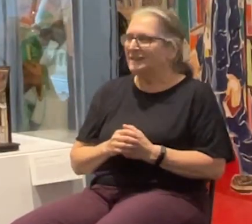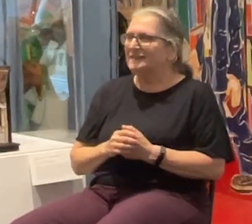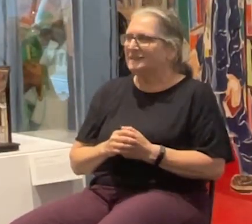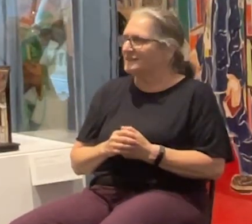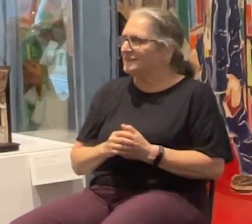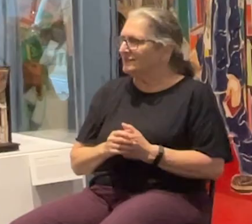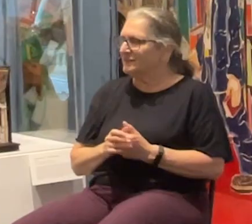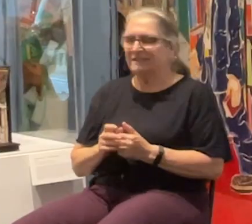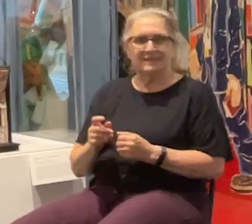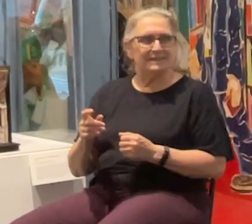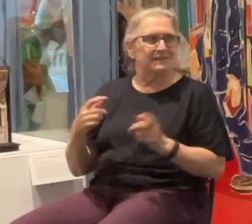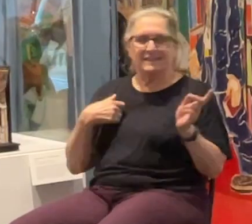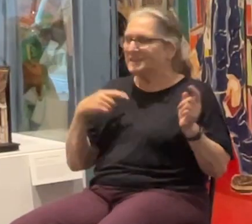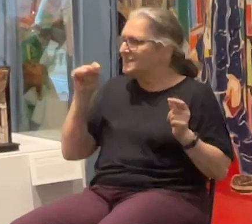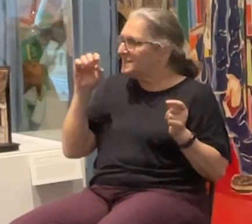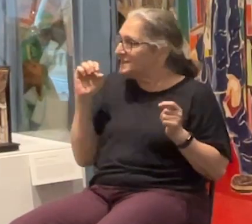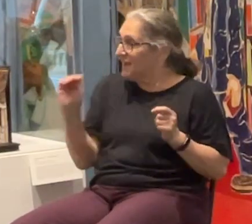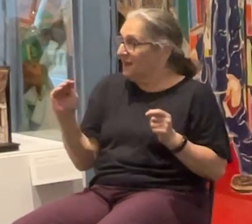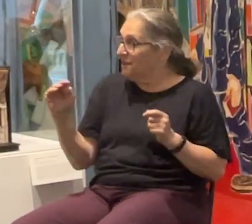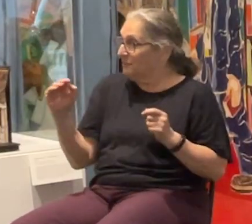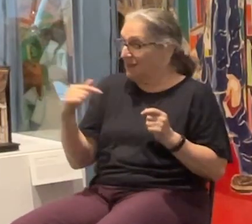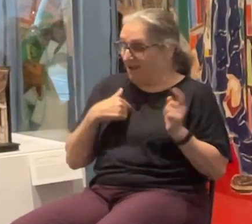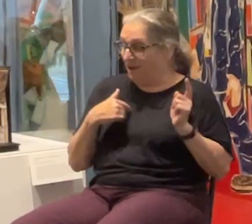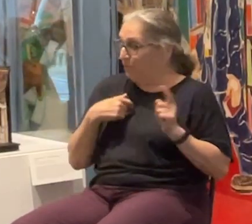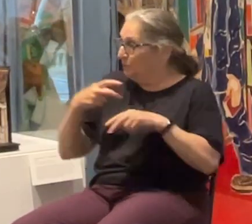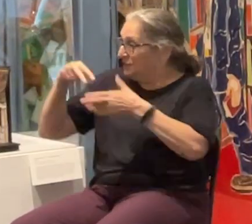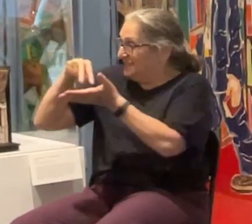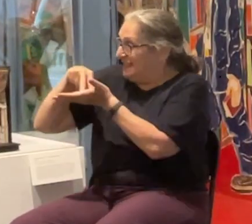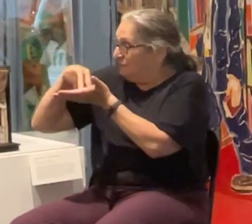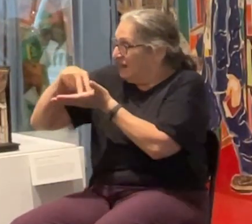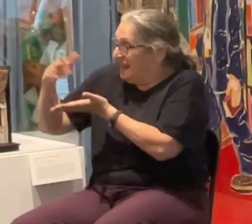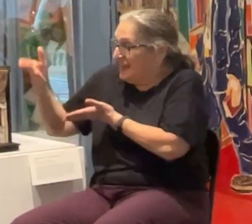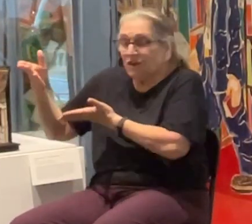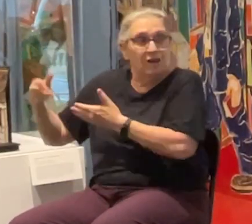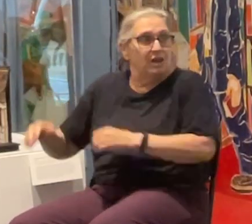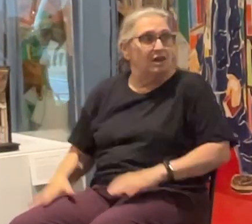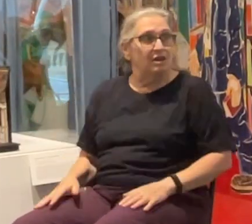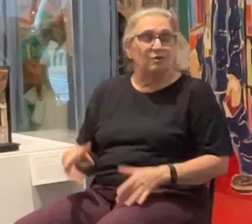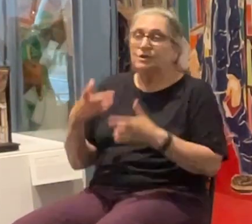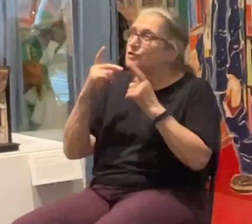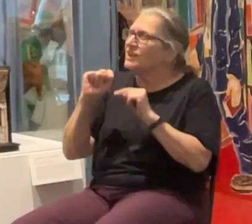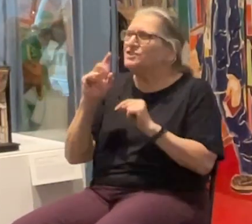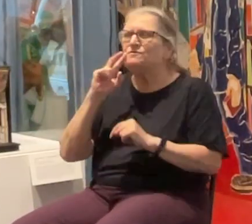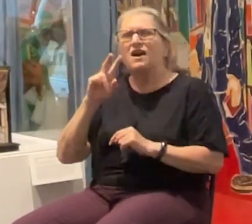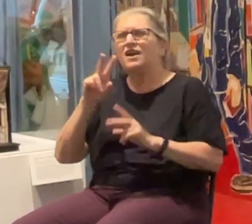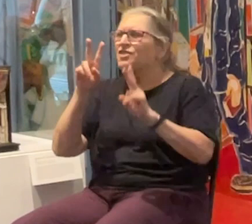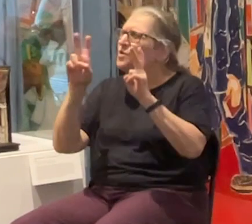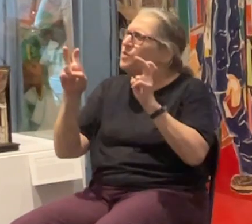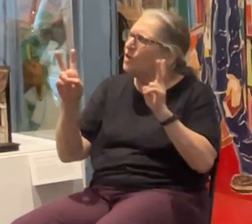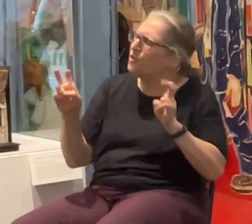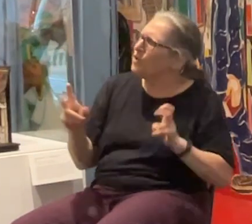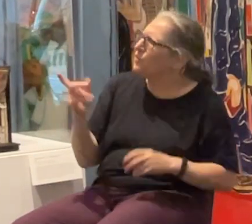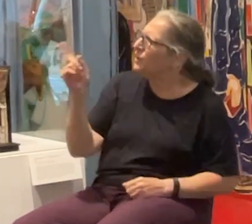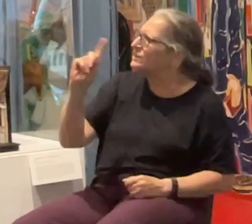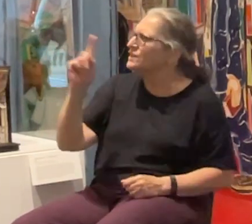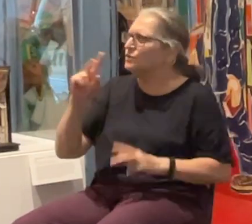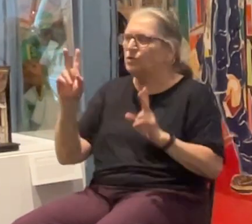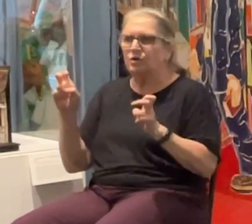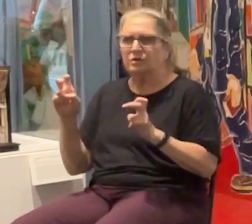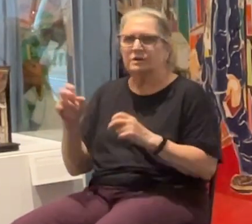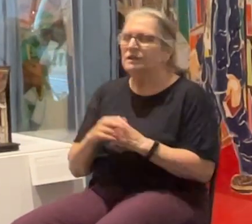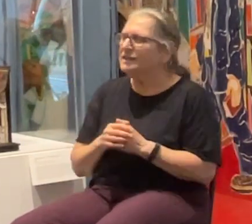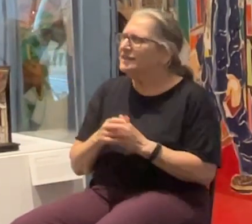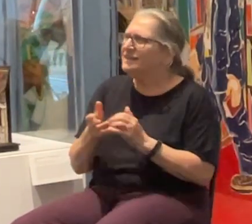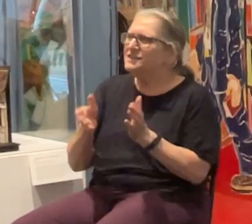like literally Tom and I were standing here right before this started, and I was saying we were trying to find that quote and we couldn't find it anywhere. And Tom said, did you